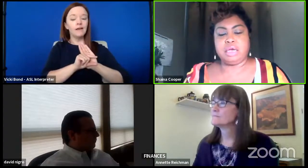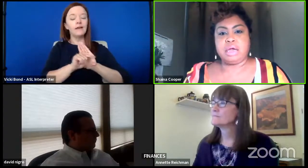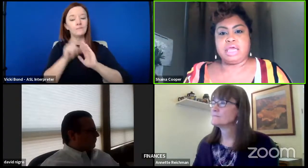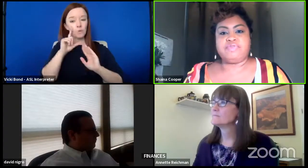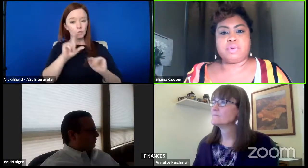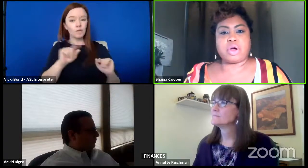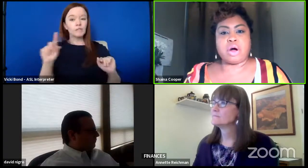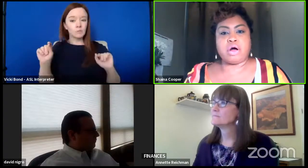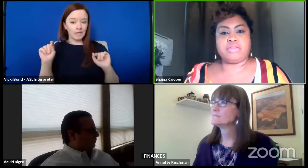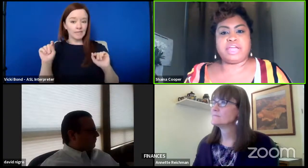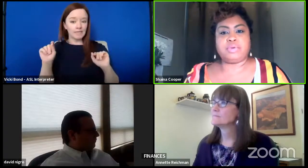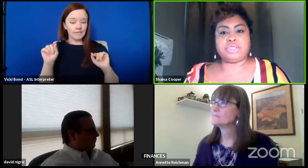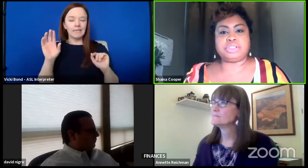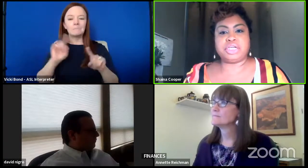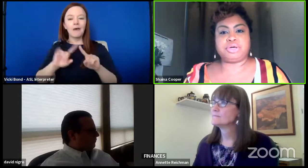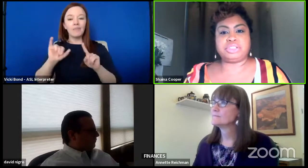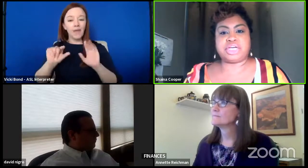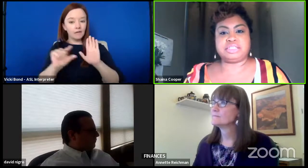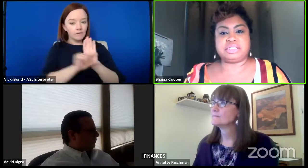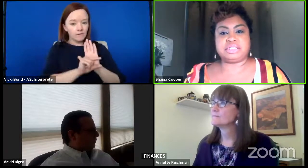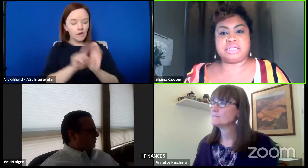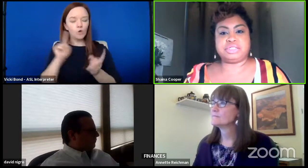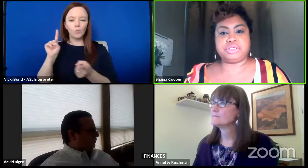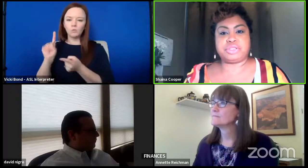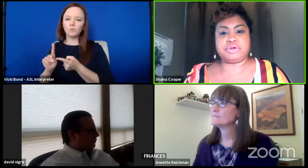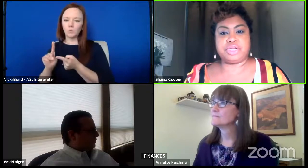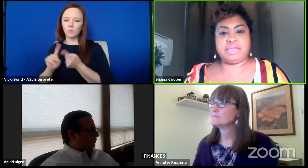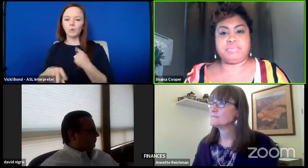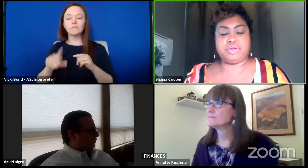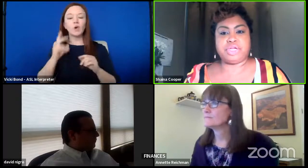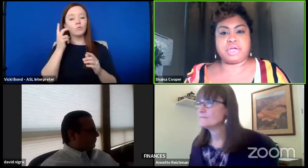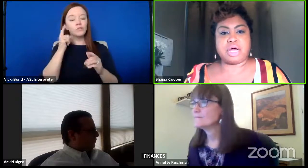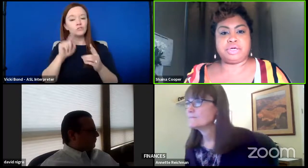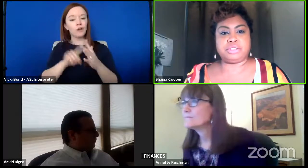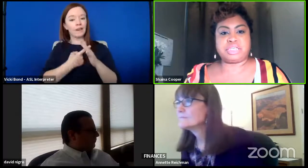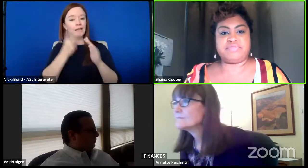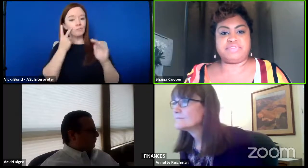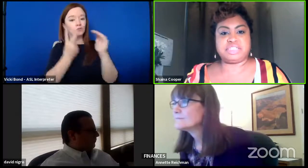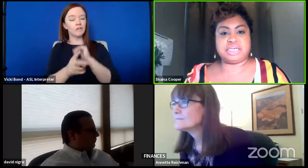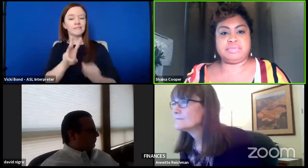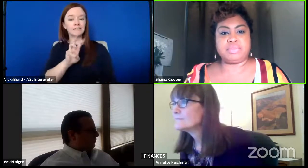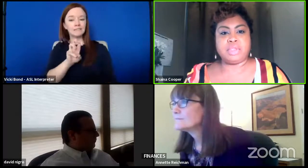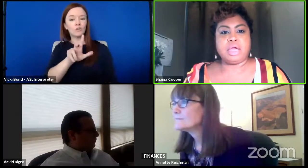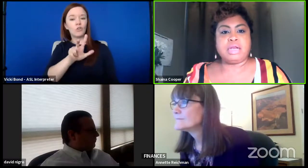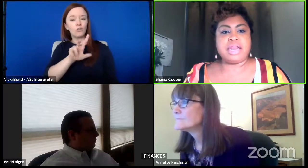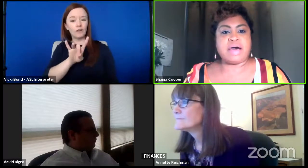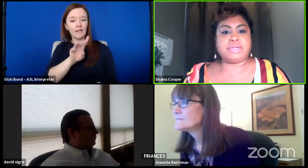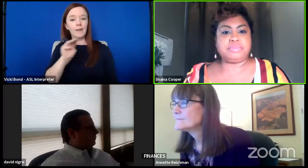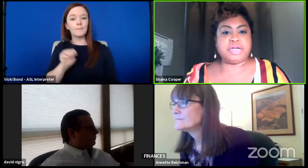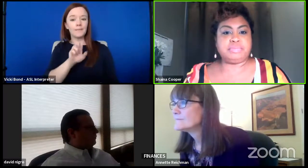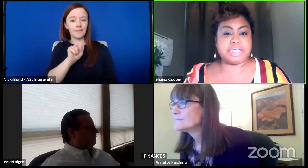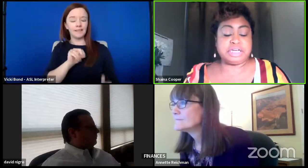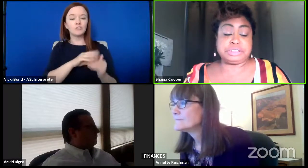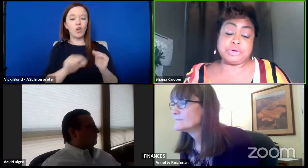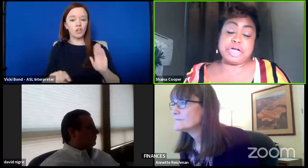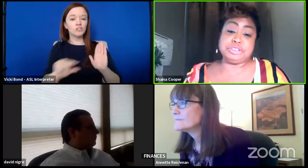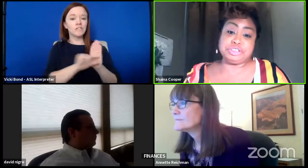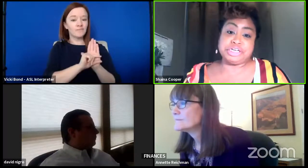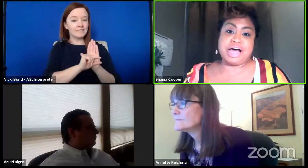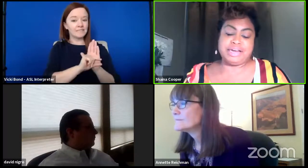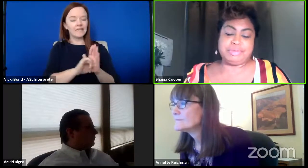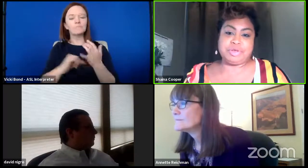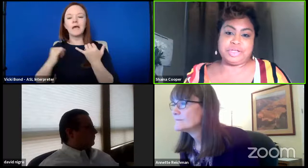2020. If you recall, they originally projected a $638 million deficit. Now it's been updated